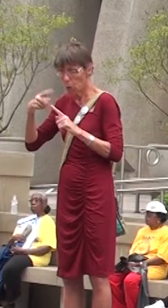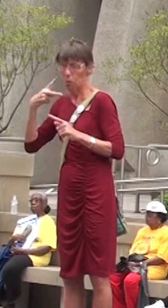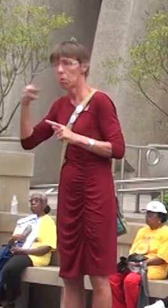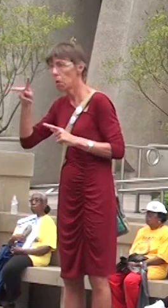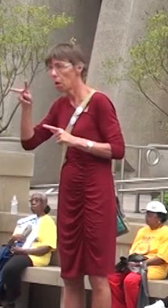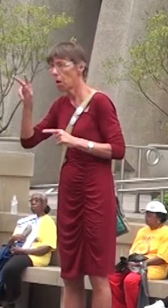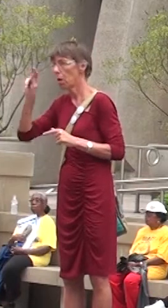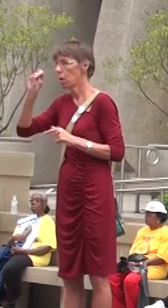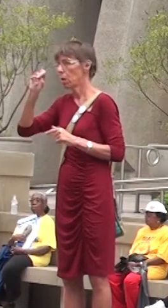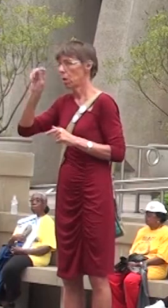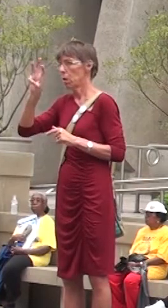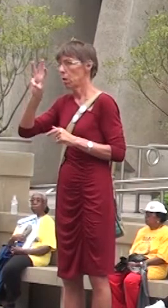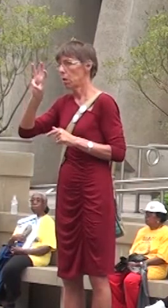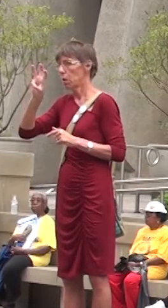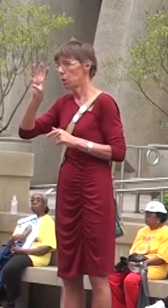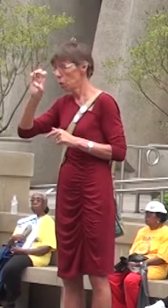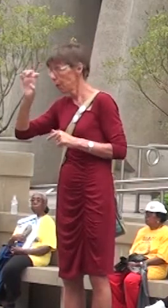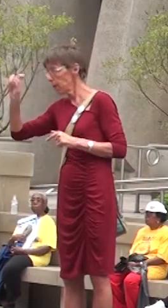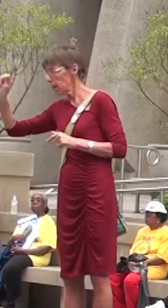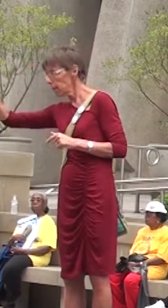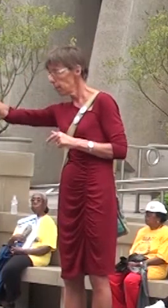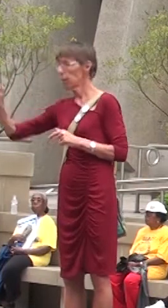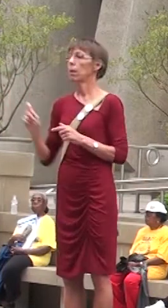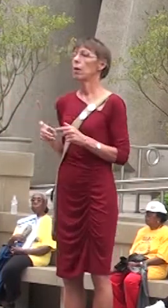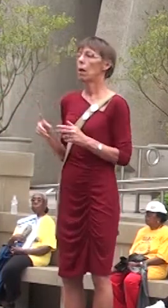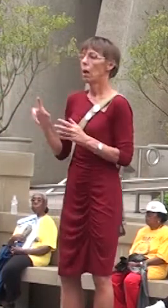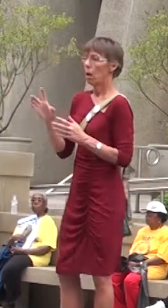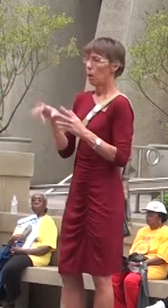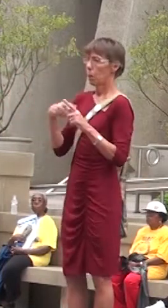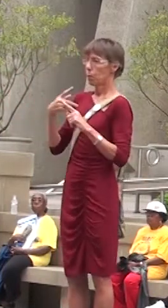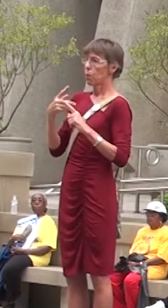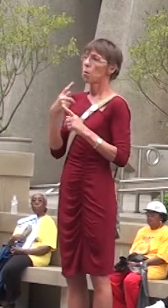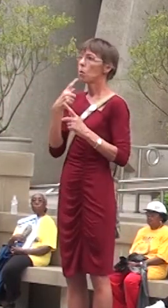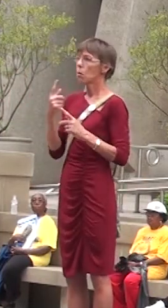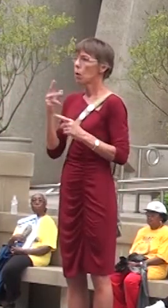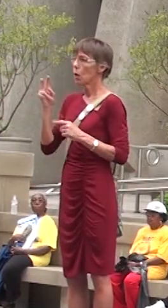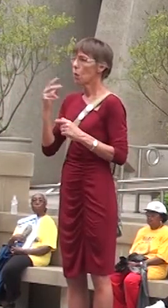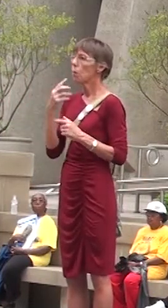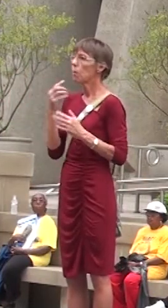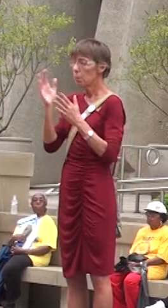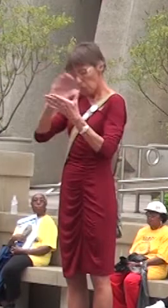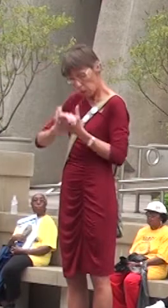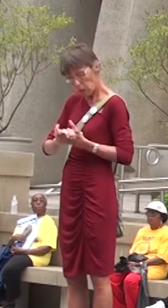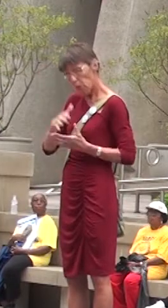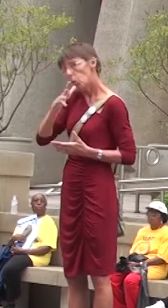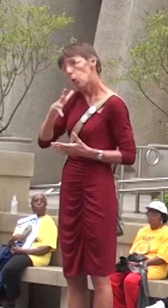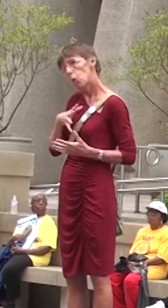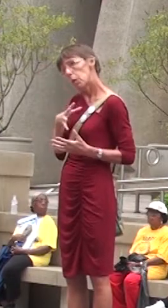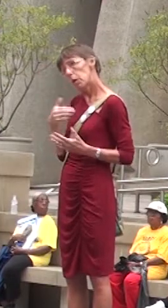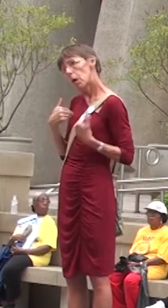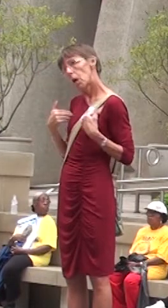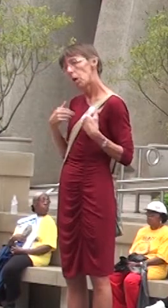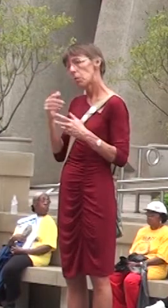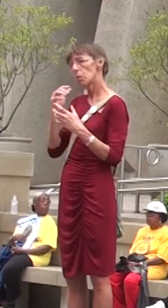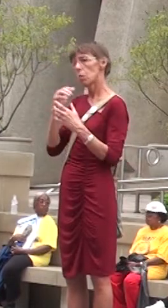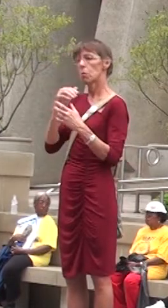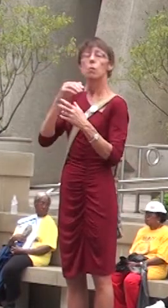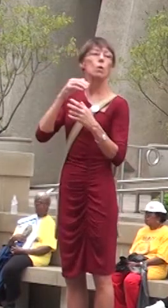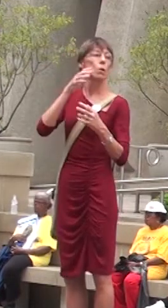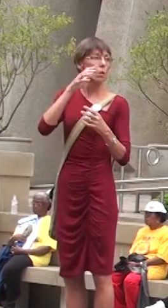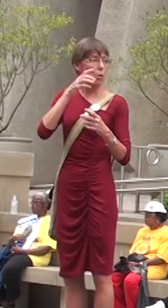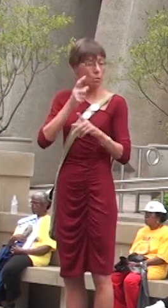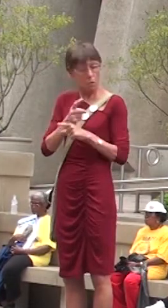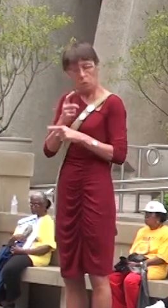after day that North Carolinians believe a woman has the right to make deeply